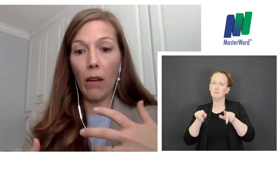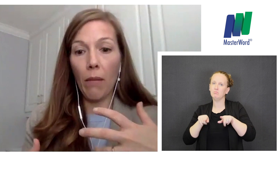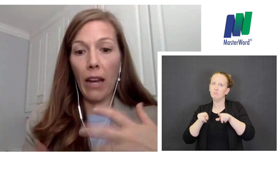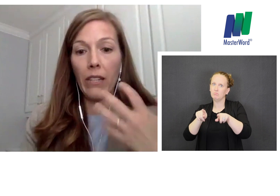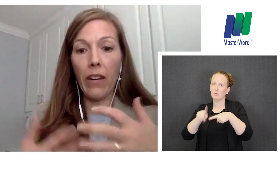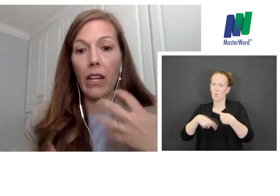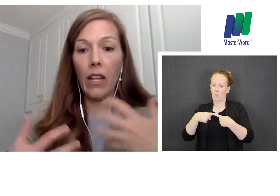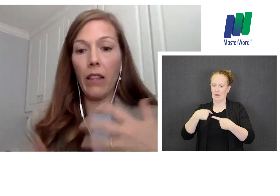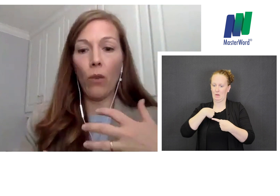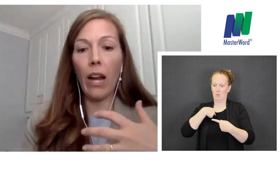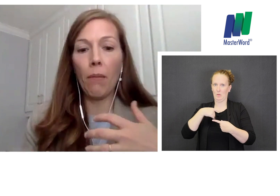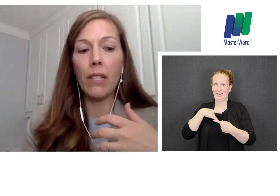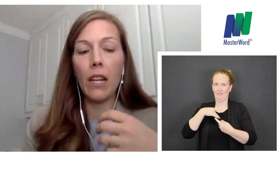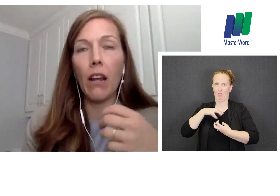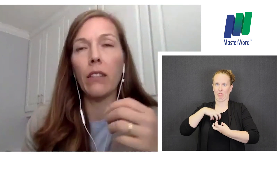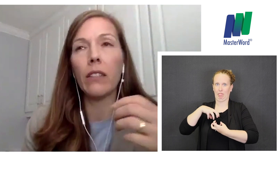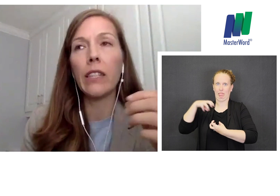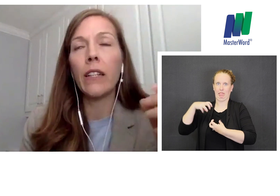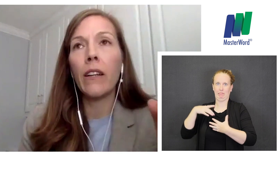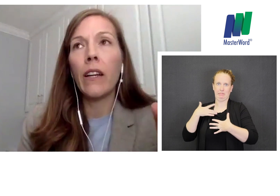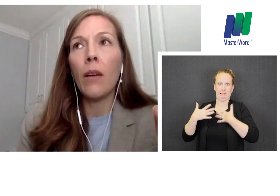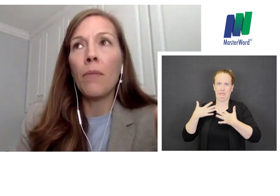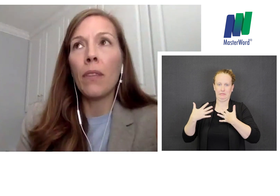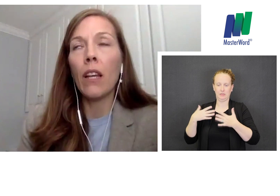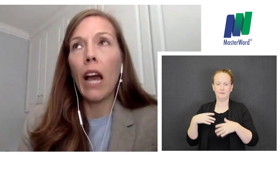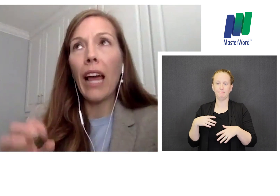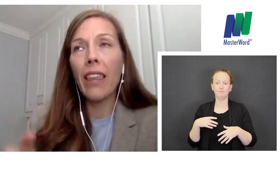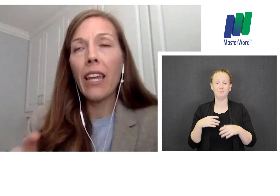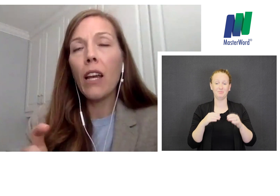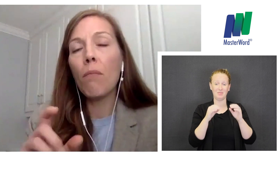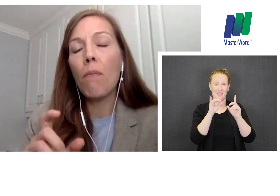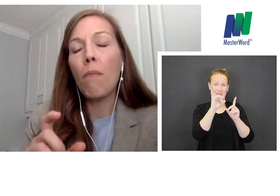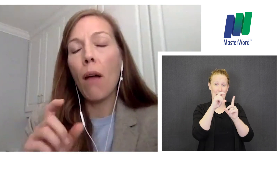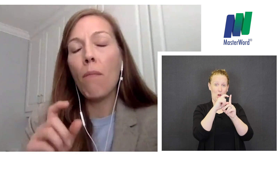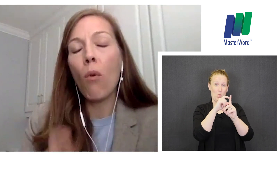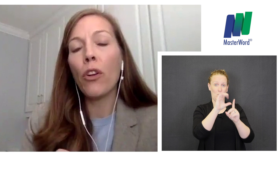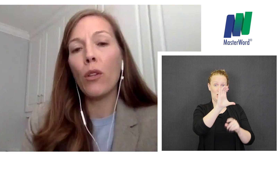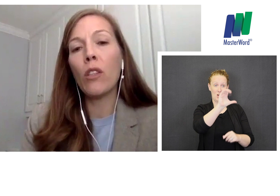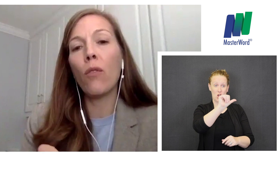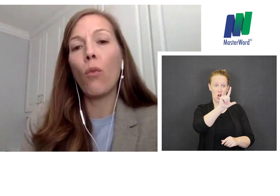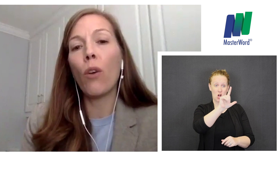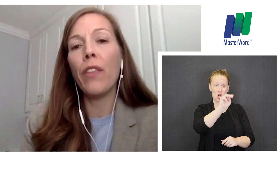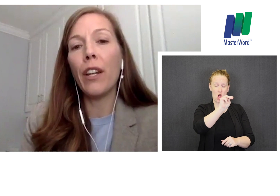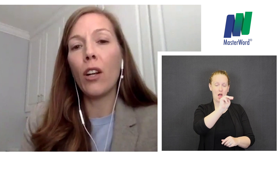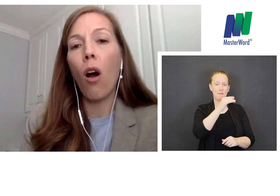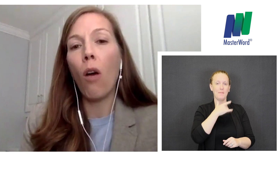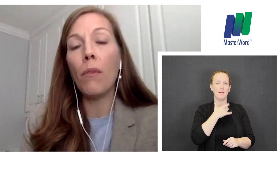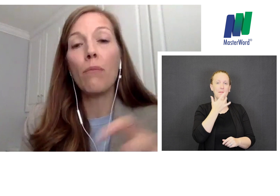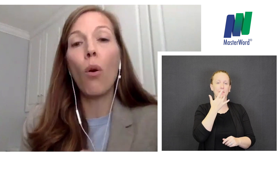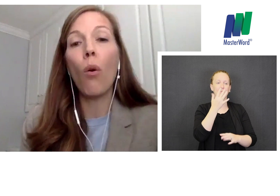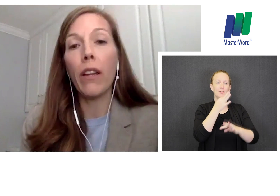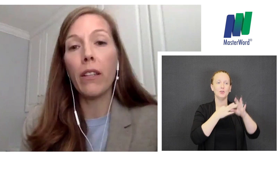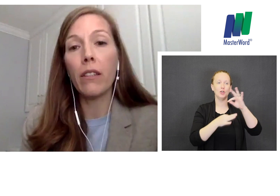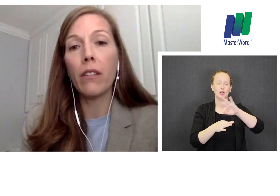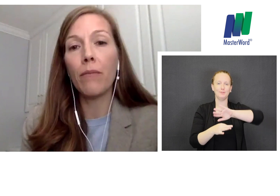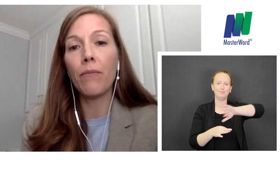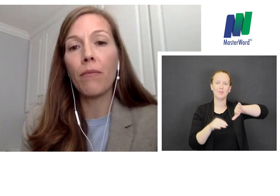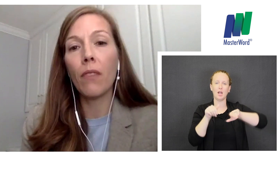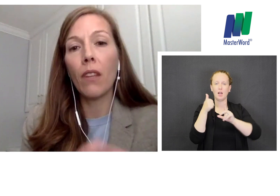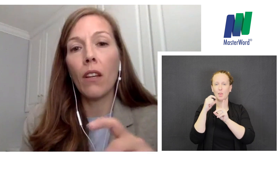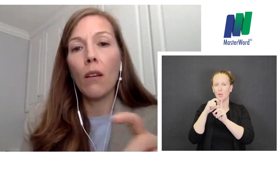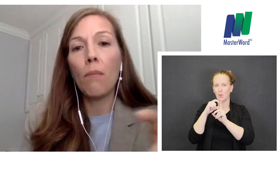get activated, and then what happens in us. I think a more useful word than calm is